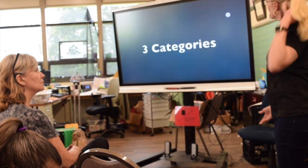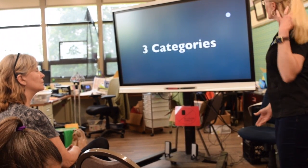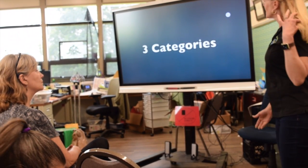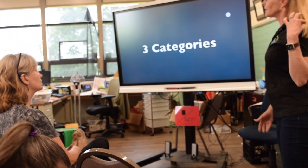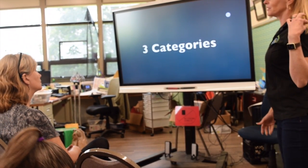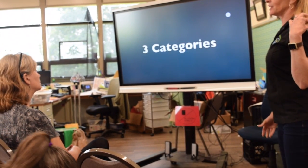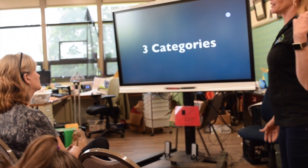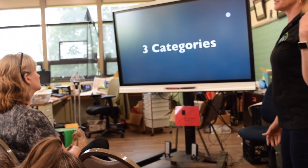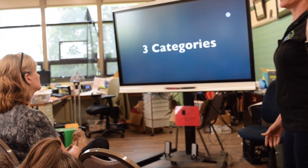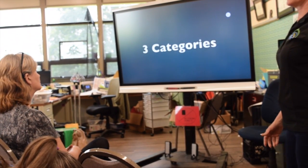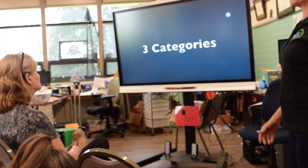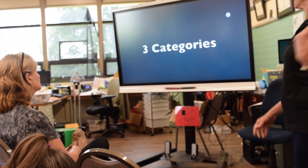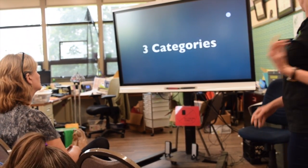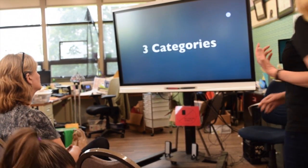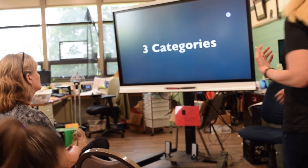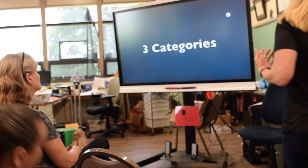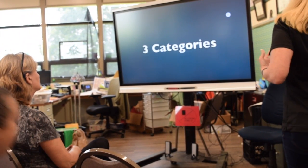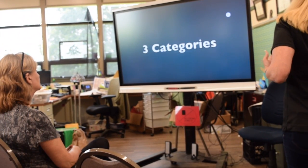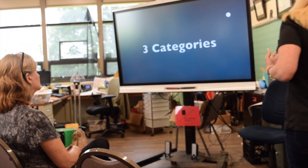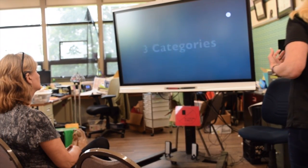in the videos.